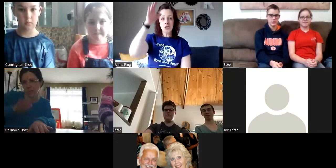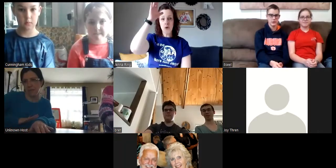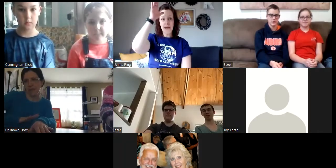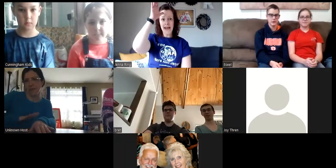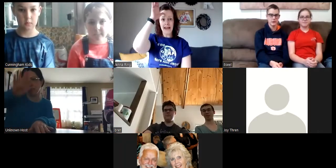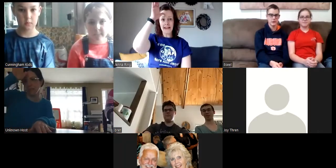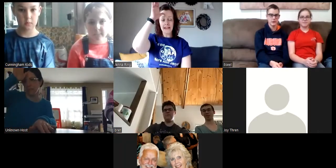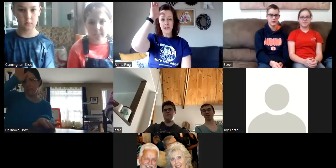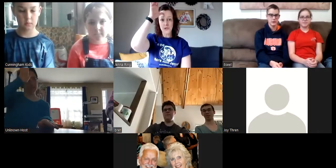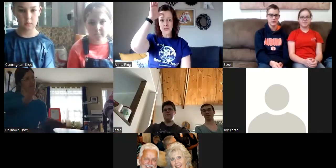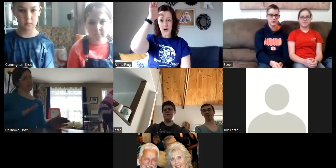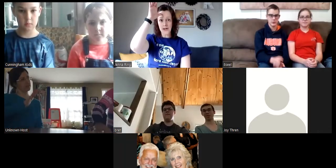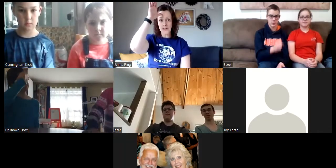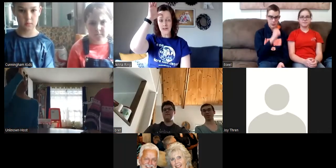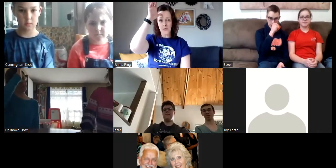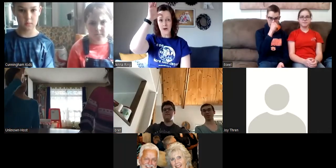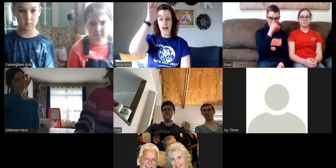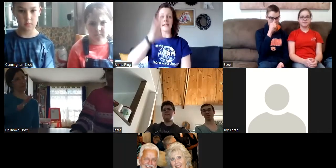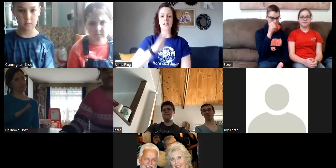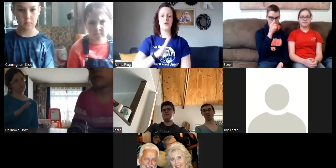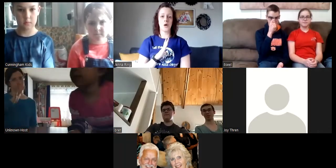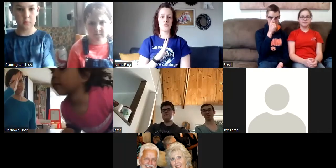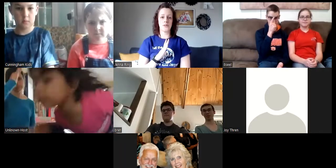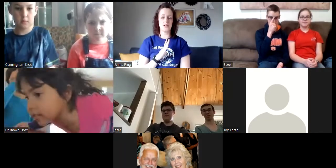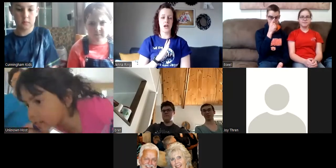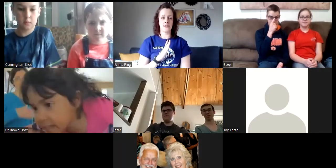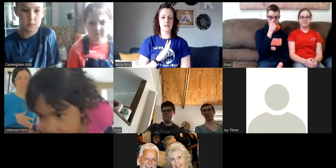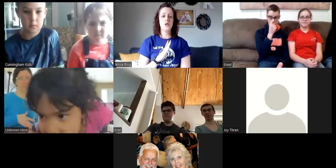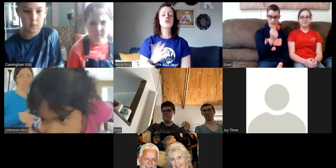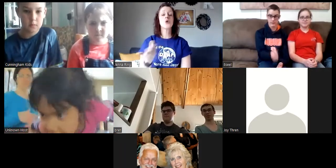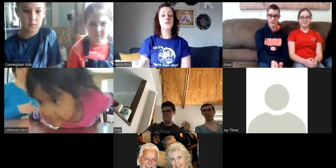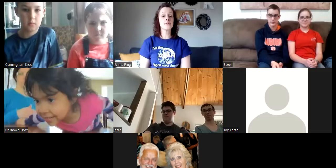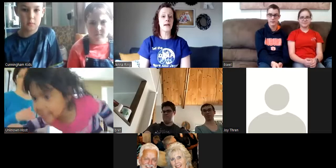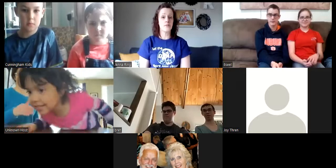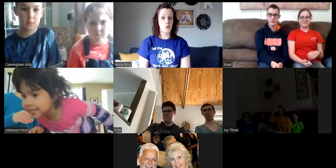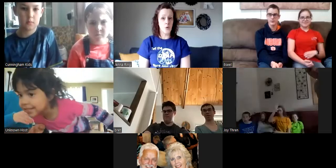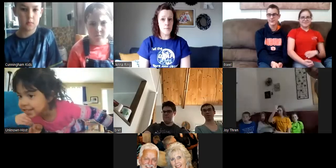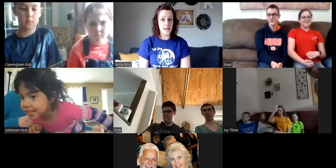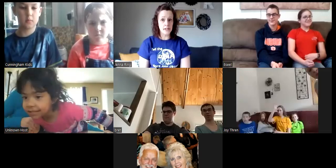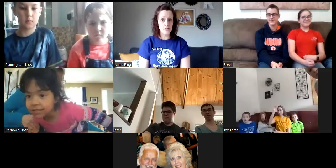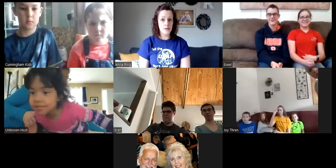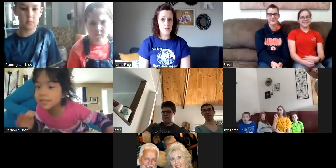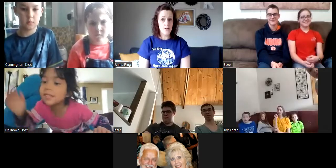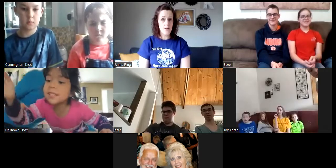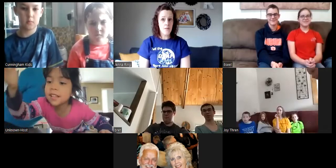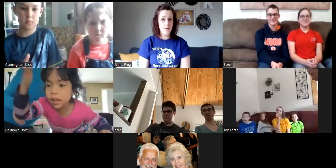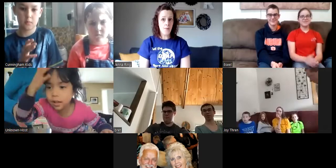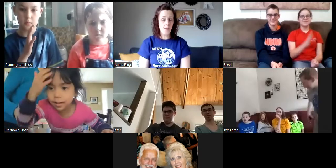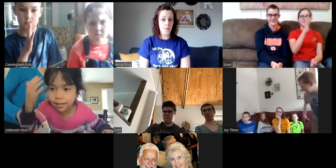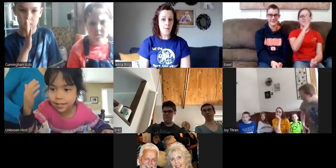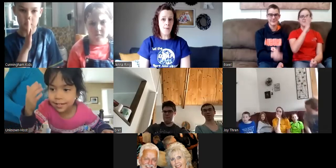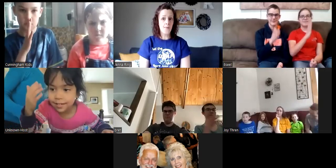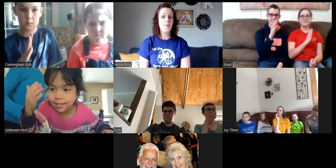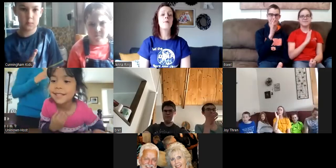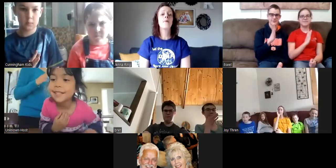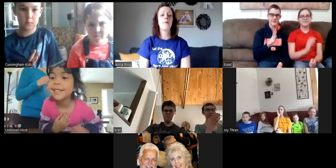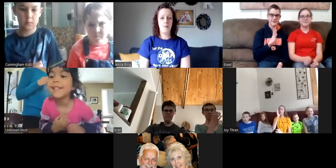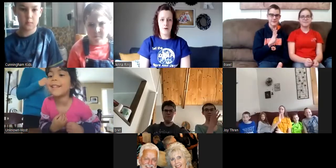Right, so man, you start at the forehead and you go to the chest. So the sign for woman,